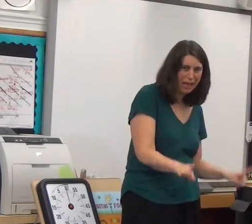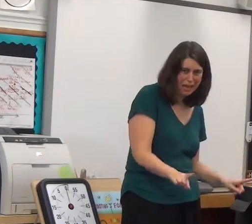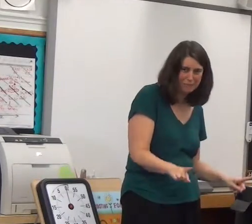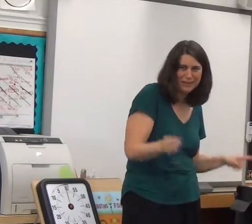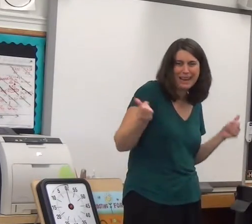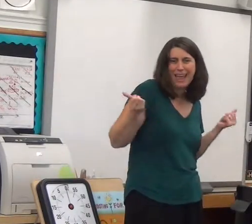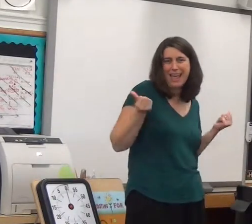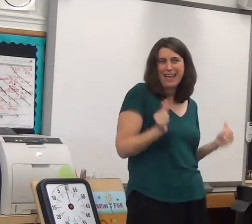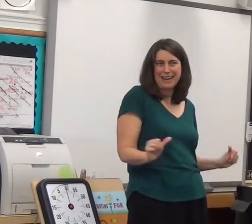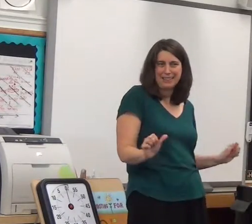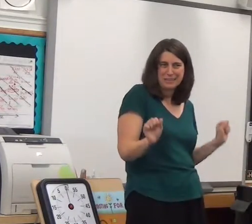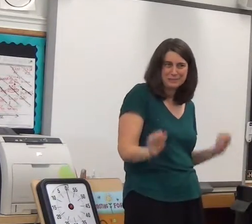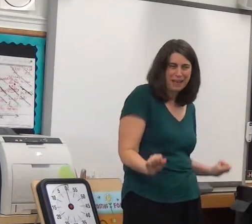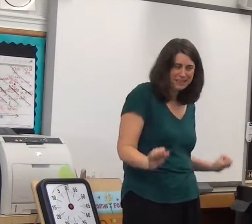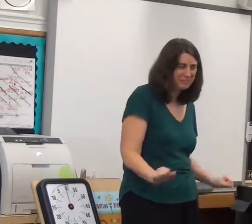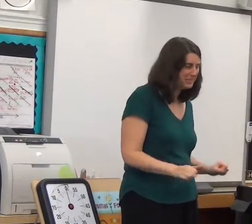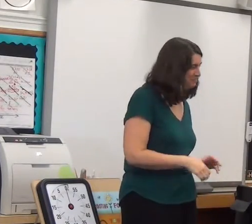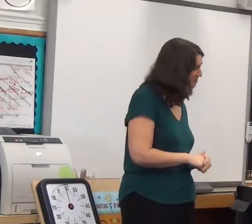Anything is possible.